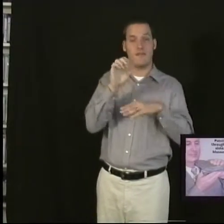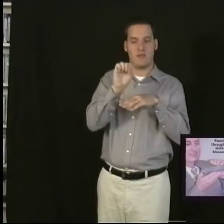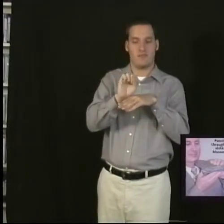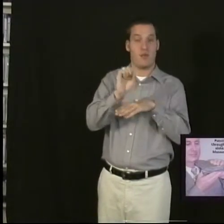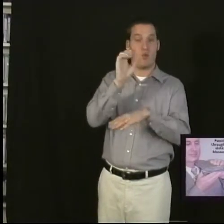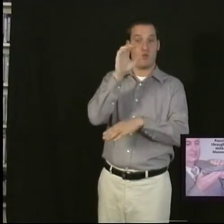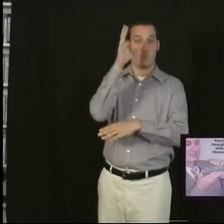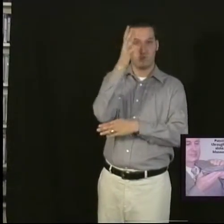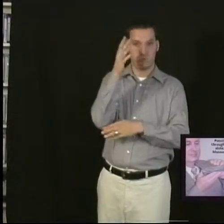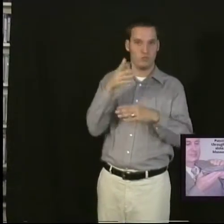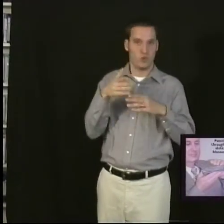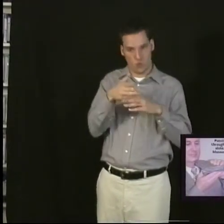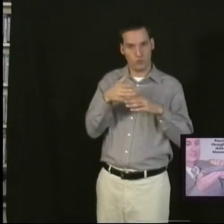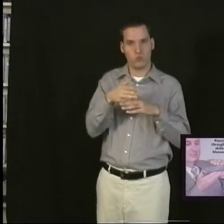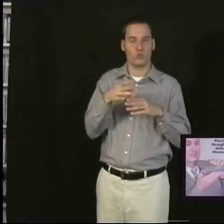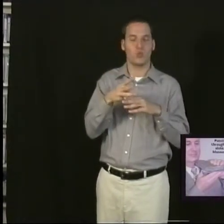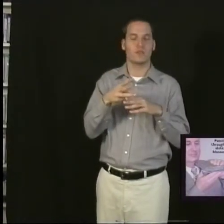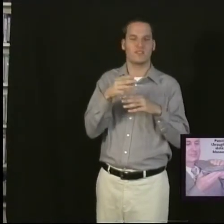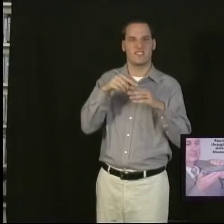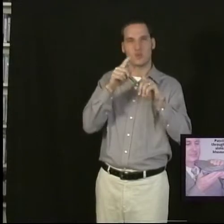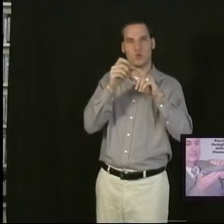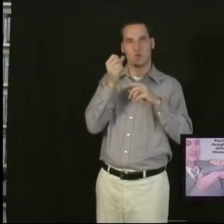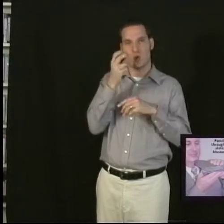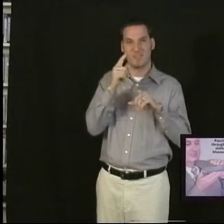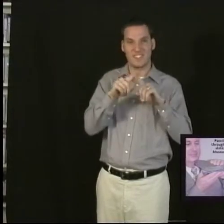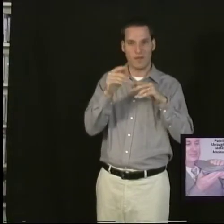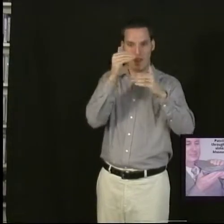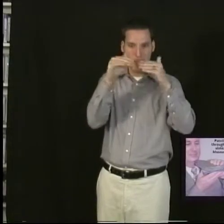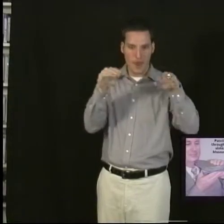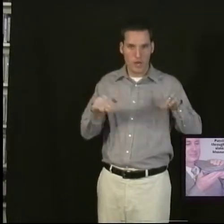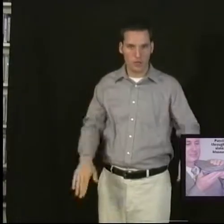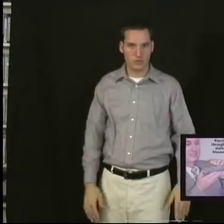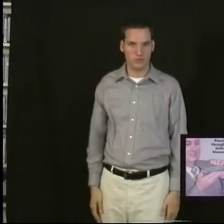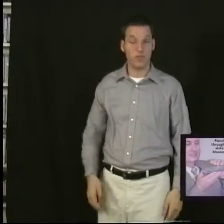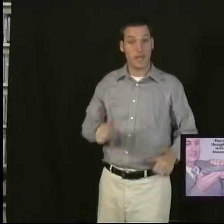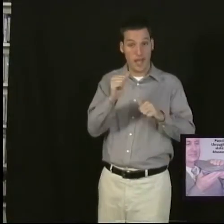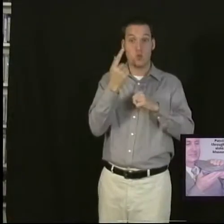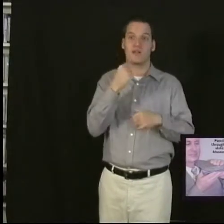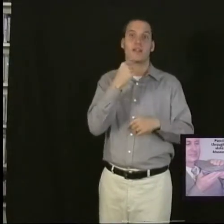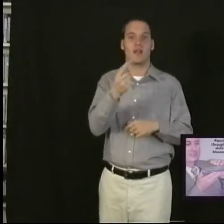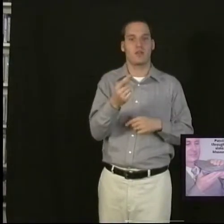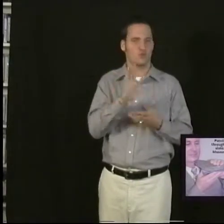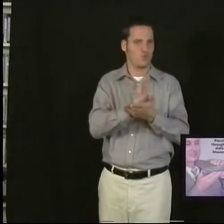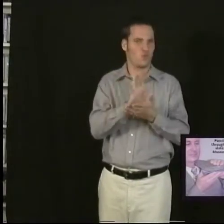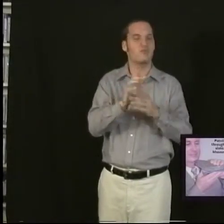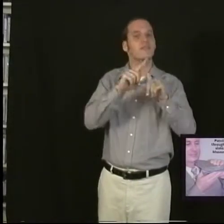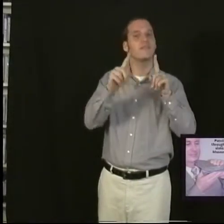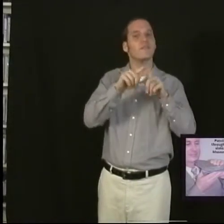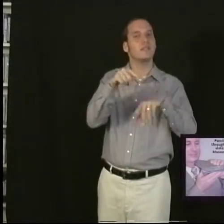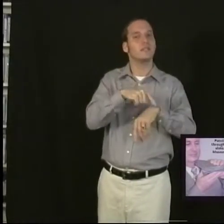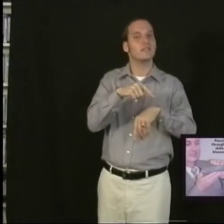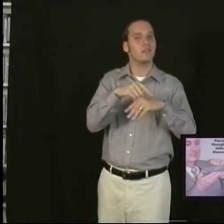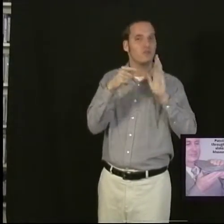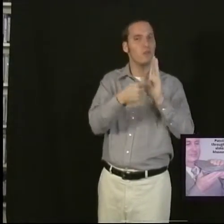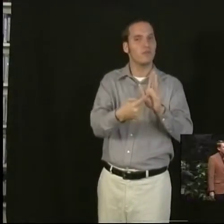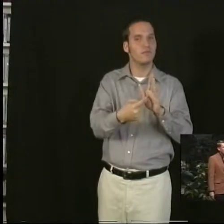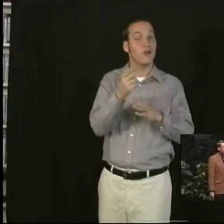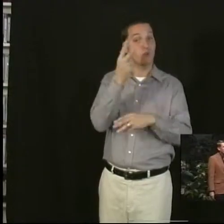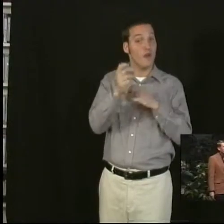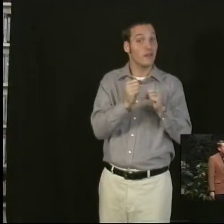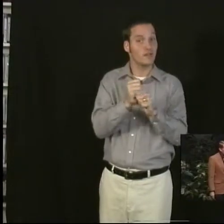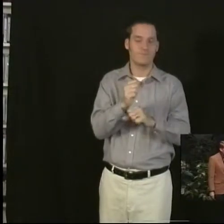in our museum running through 12 different layers of slate. And they're going to tell you in school each layer of slate represents a different season. So that's 12 years.